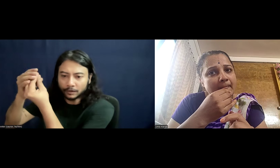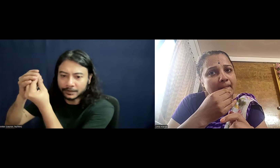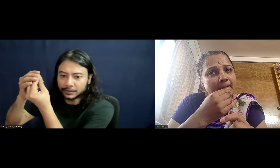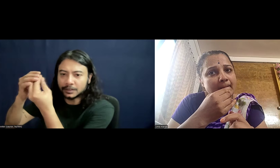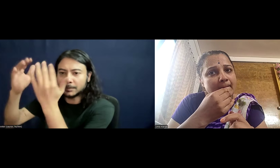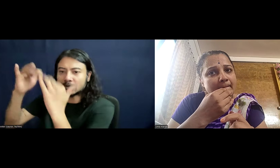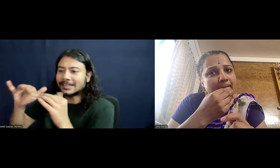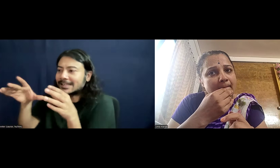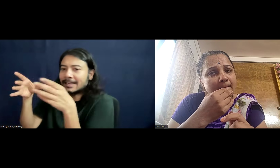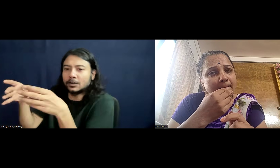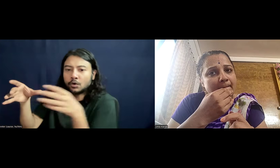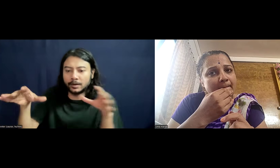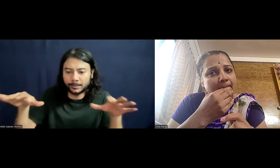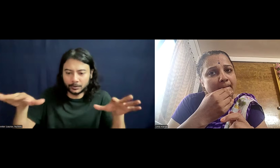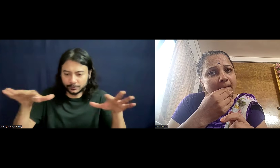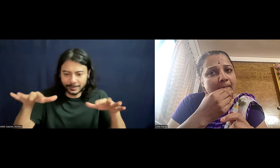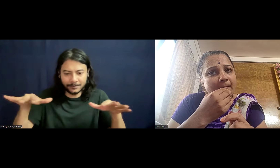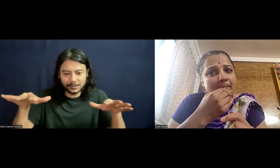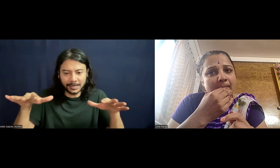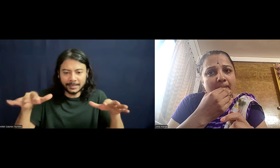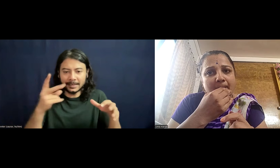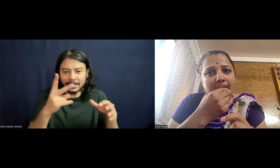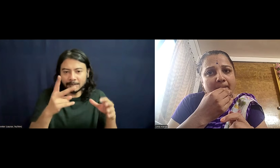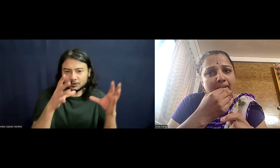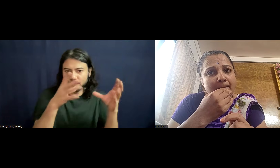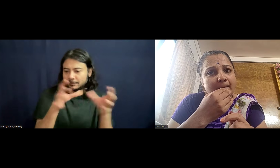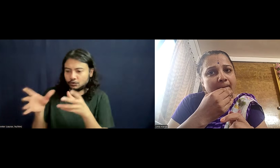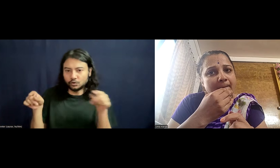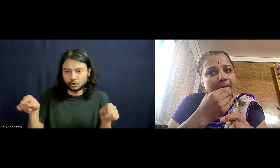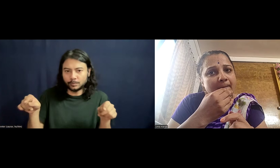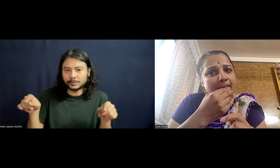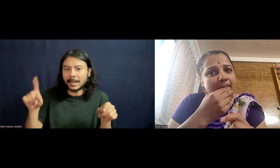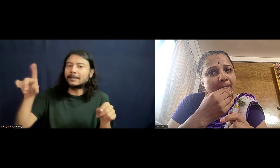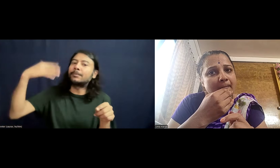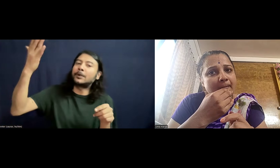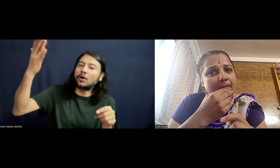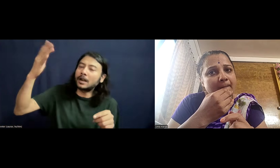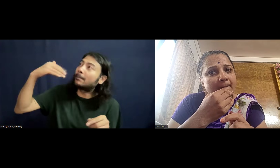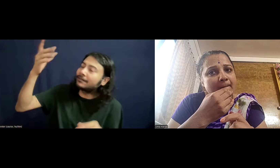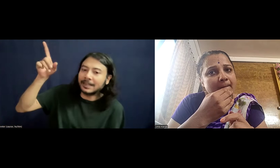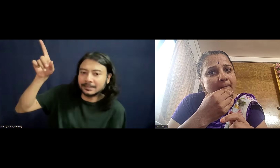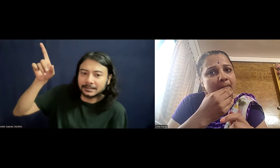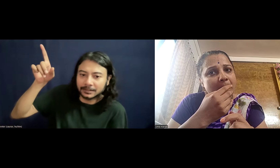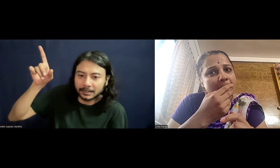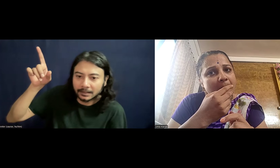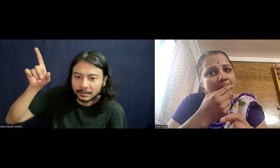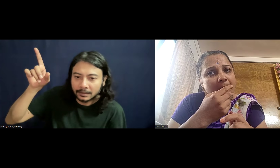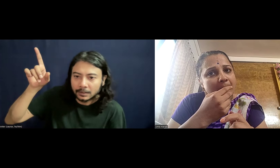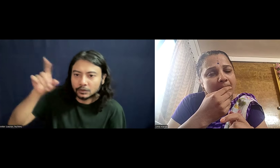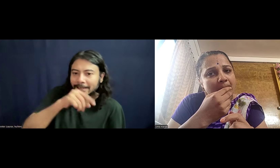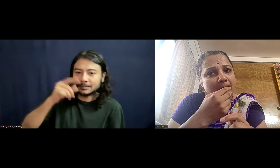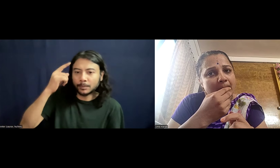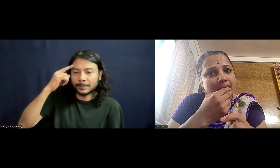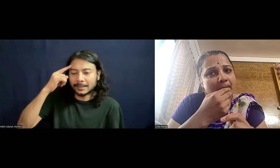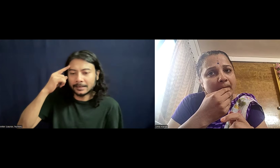They're not with Krishna because I signed it lower because when I was signing it, I showed there were two groups and beyond above that is Krishna. So